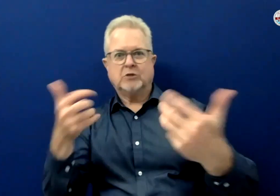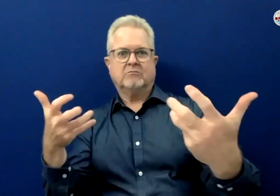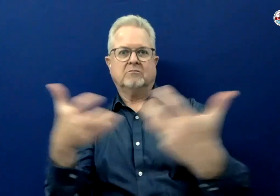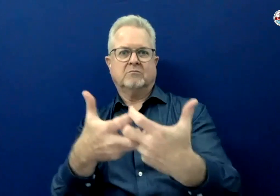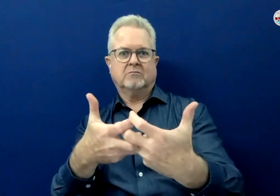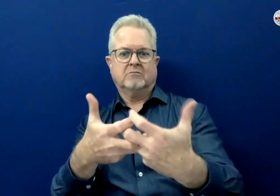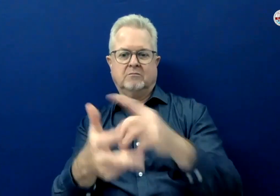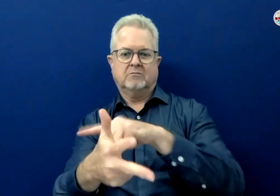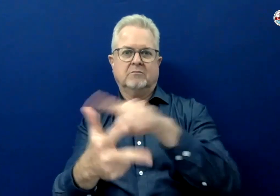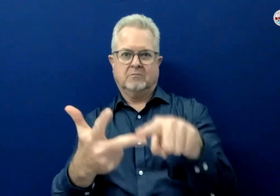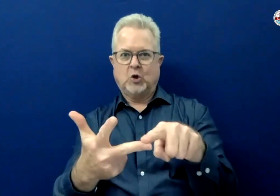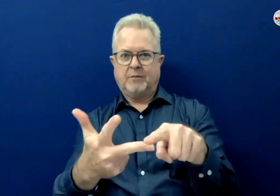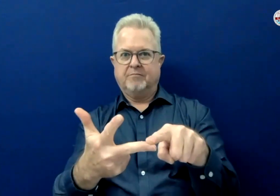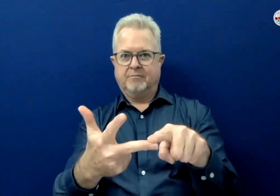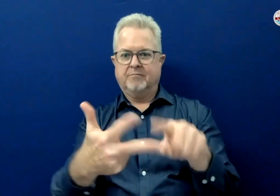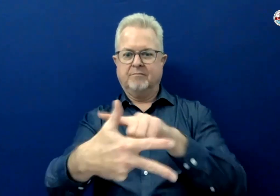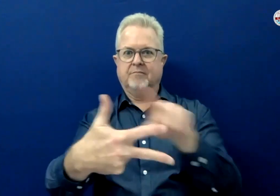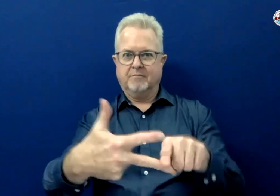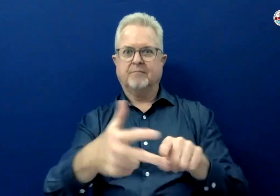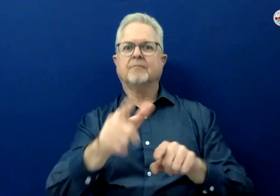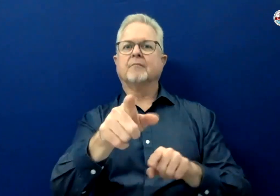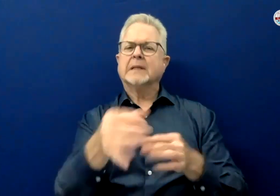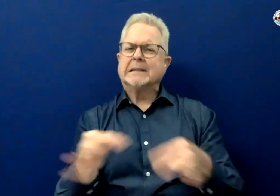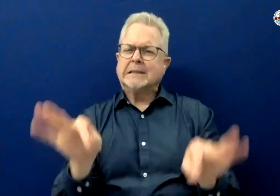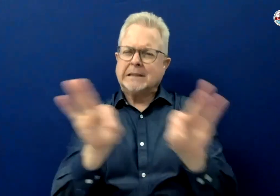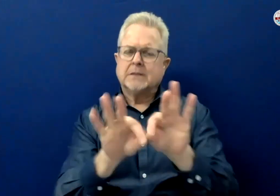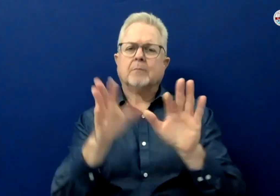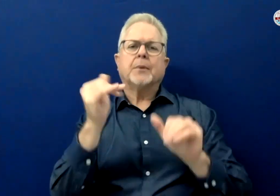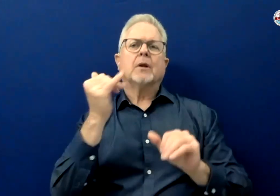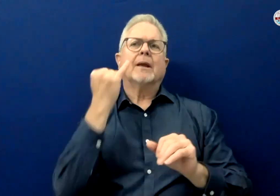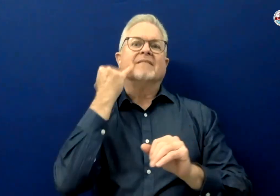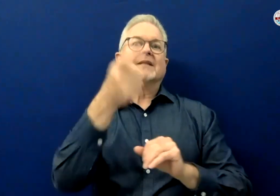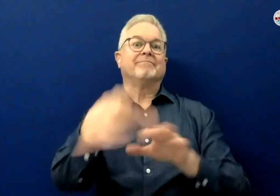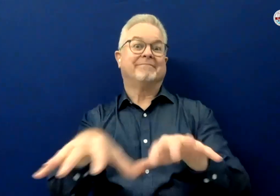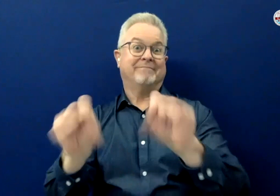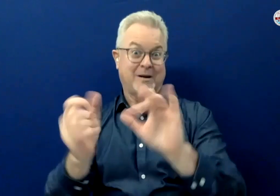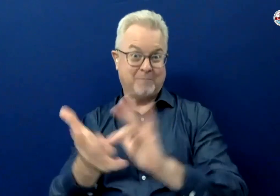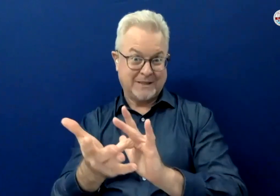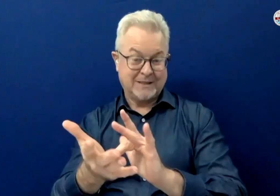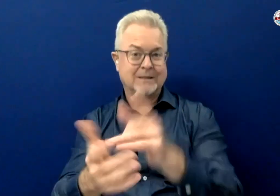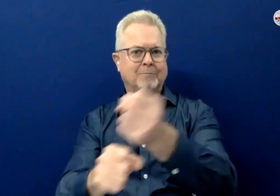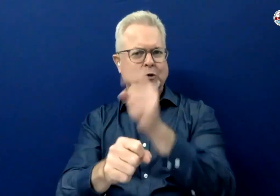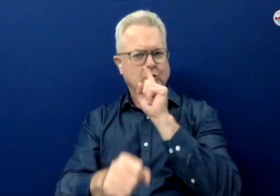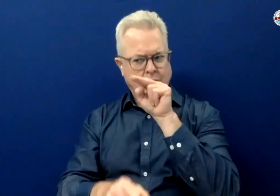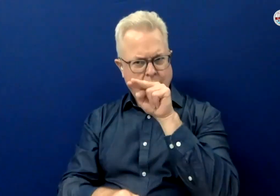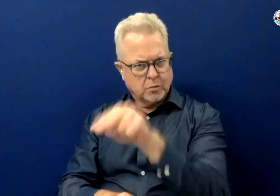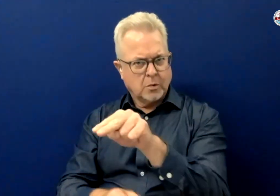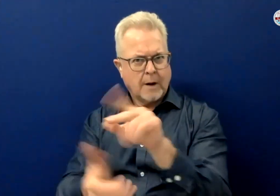decision to see which is the best fit for you in terms of whether it's orally or whether you take it intravenously. Now, when you take